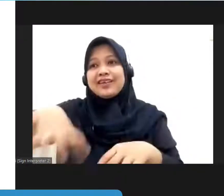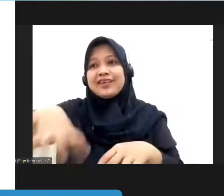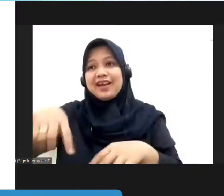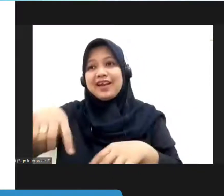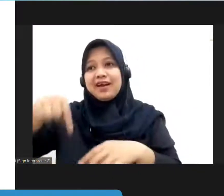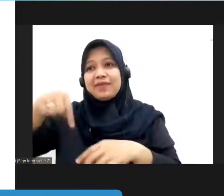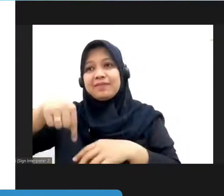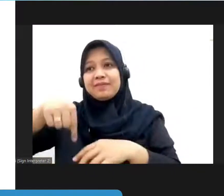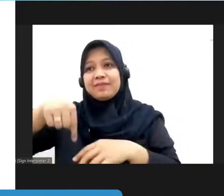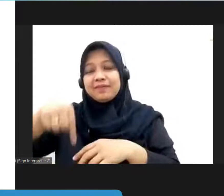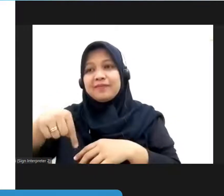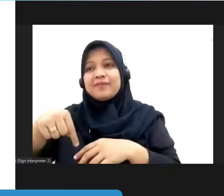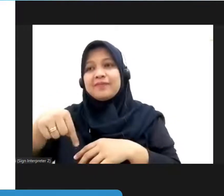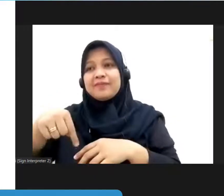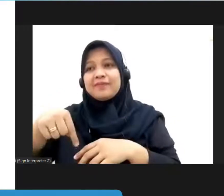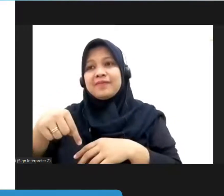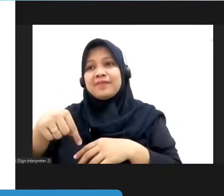proposed